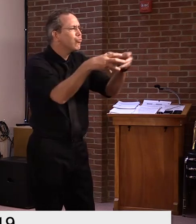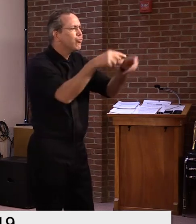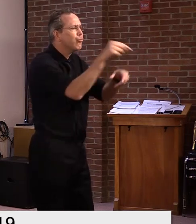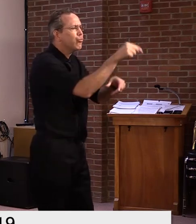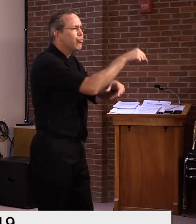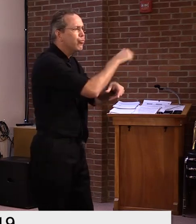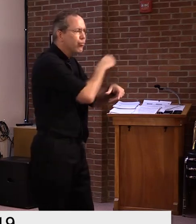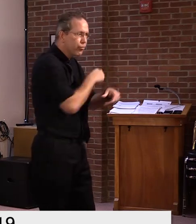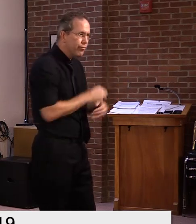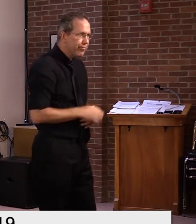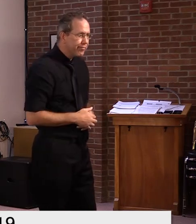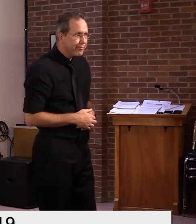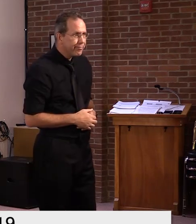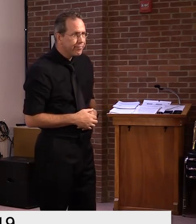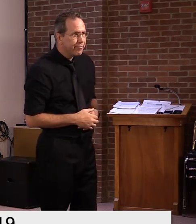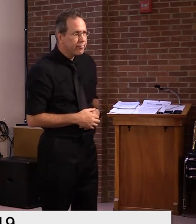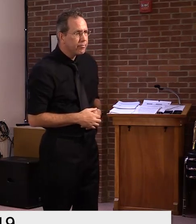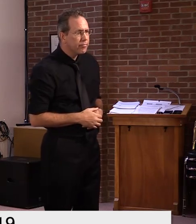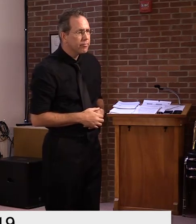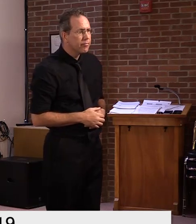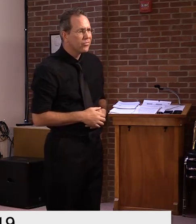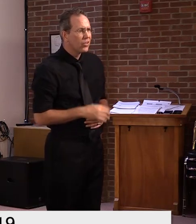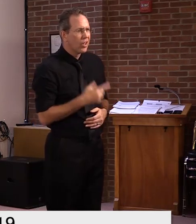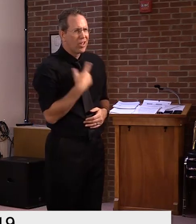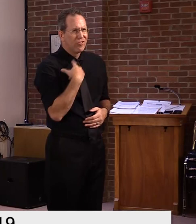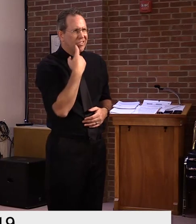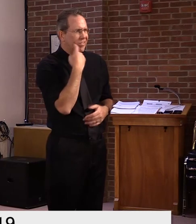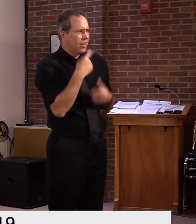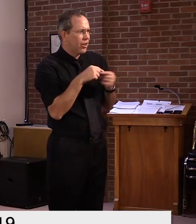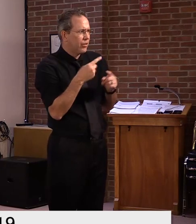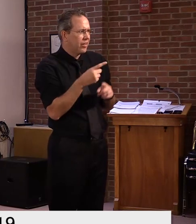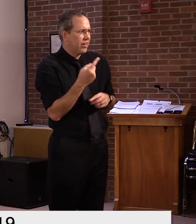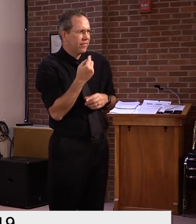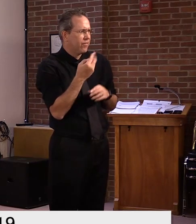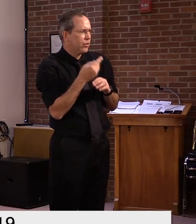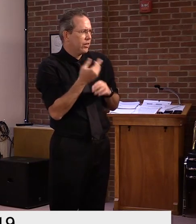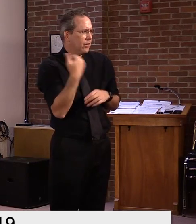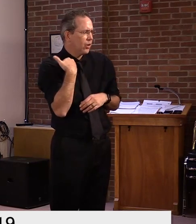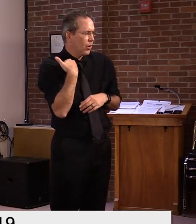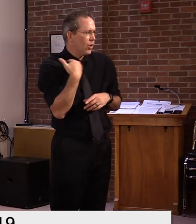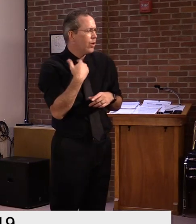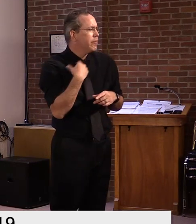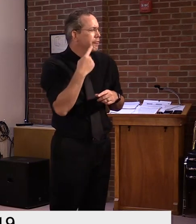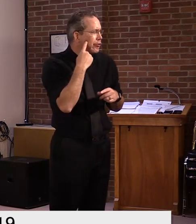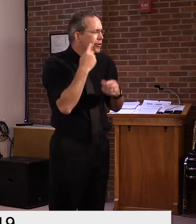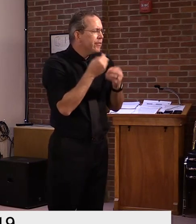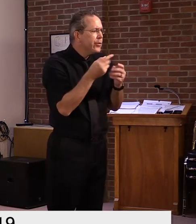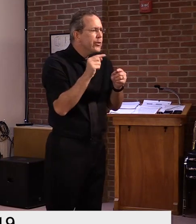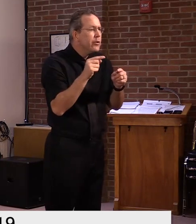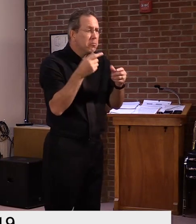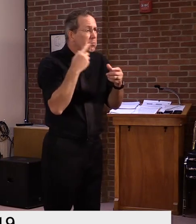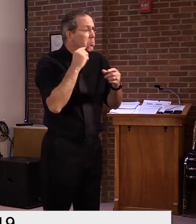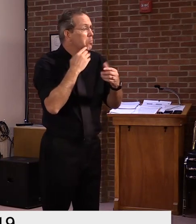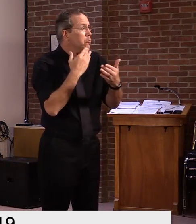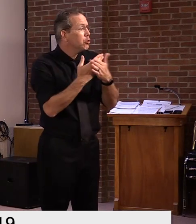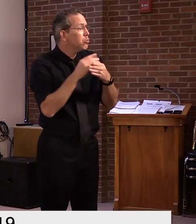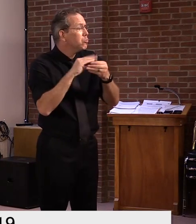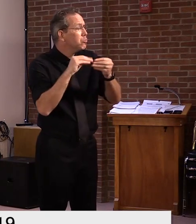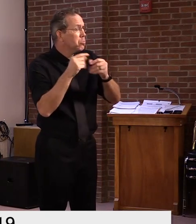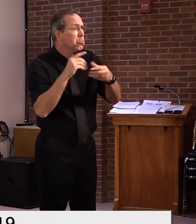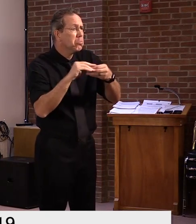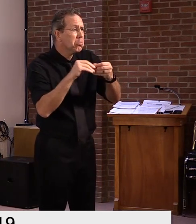this just days ago. The initial response has been largely positive. We have strong community